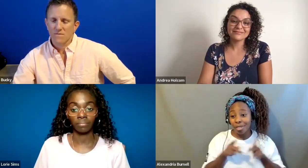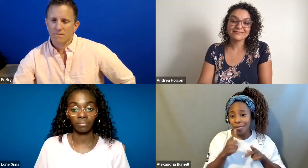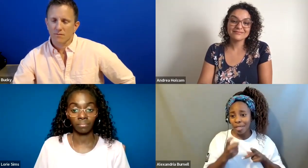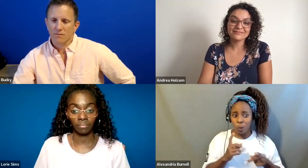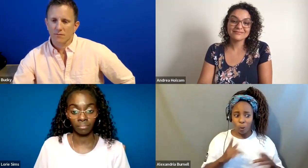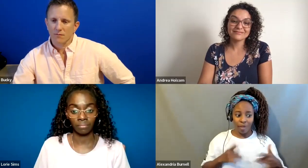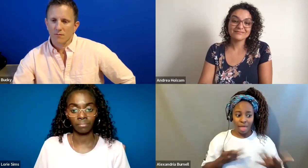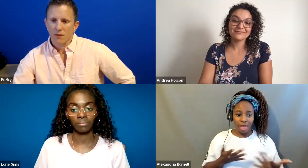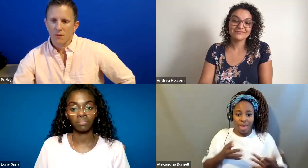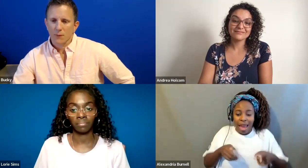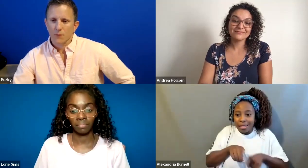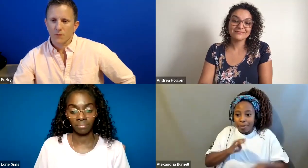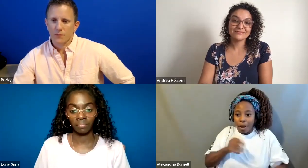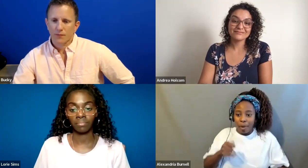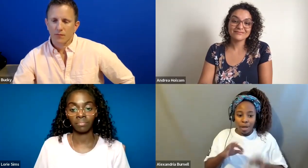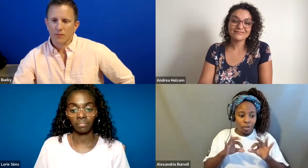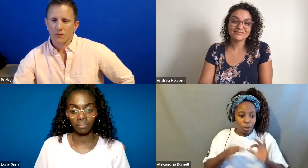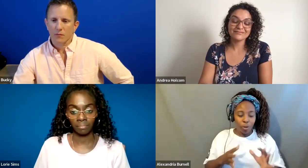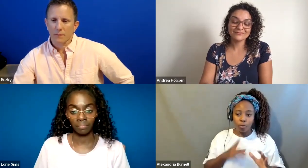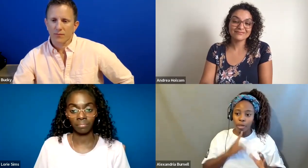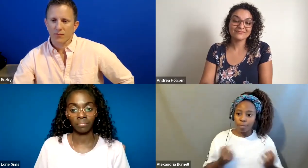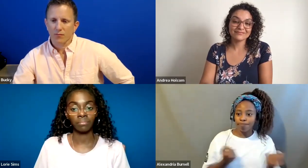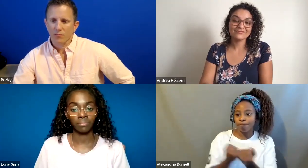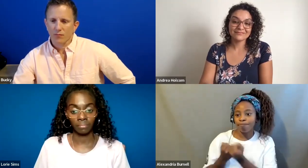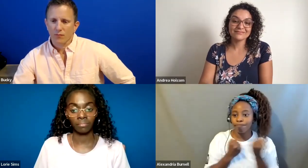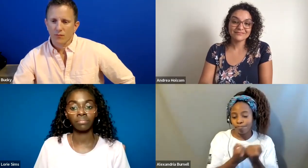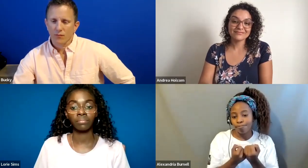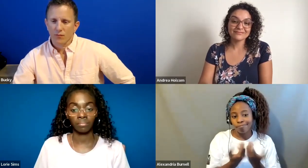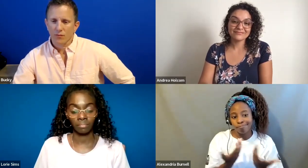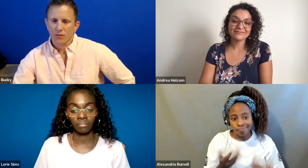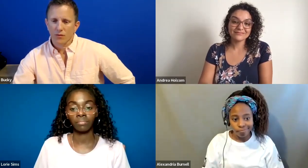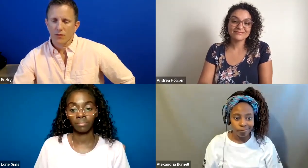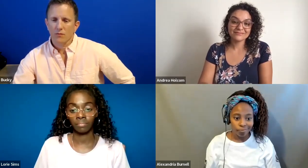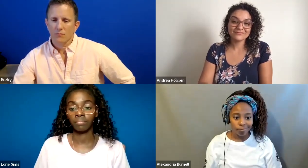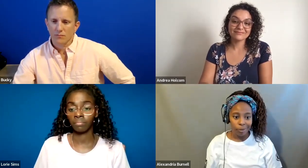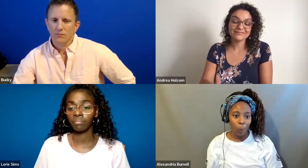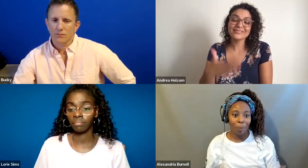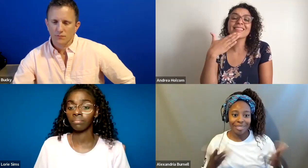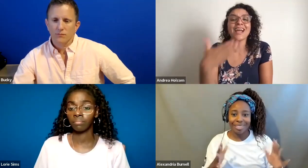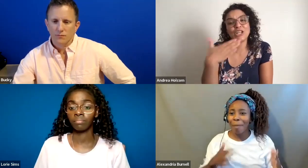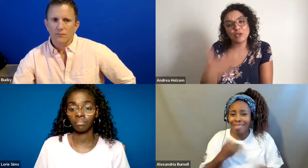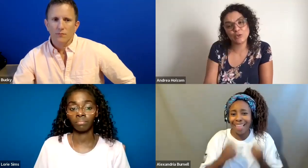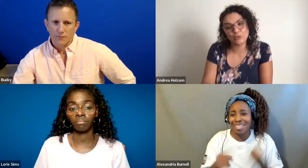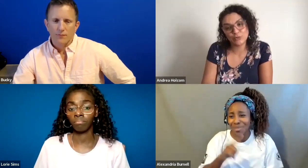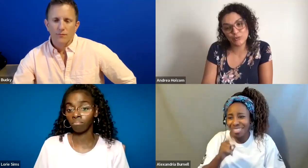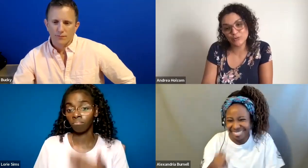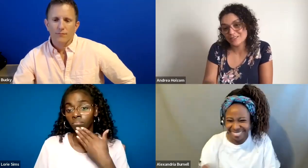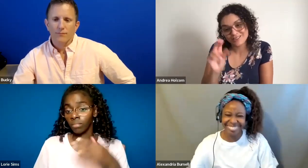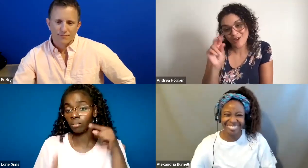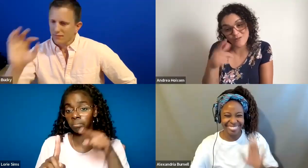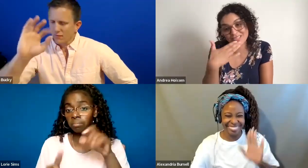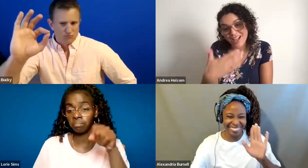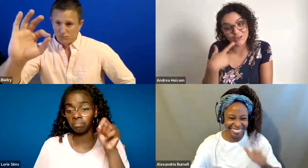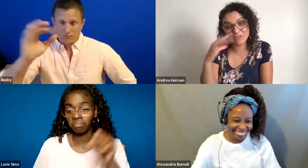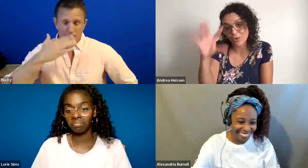people of color in management positions, administrative positions, so that the BIPOC interpreters do feel supported. That was